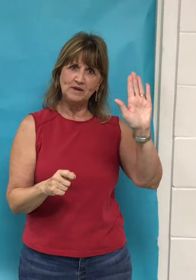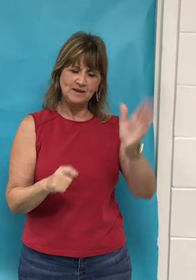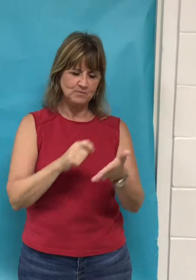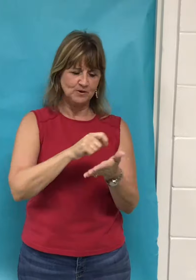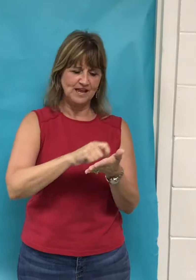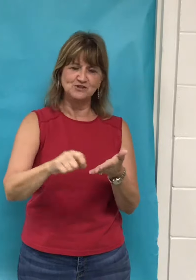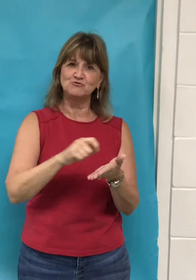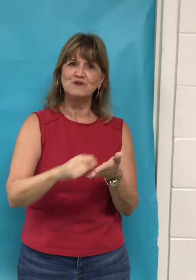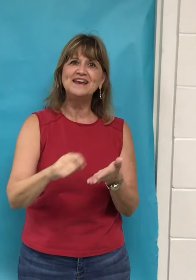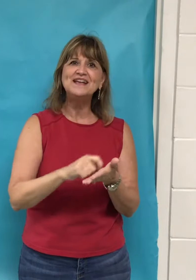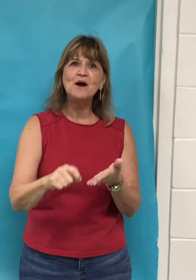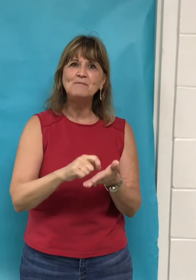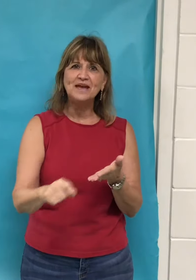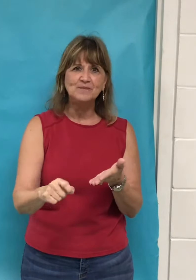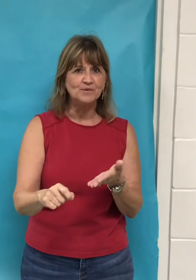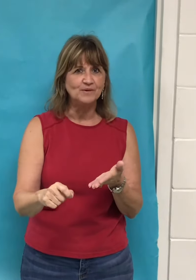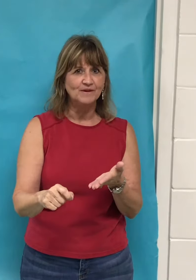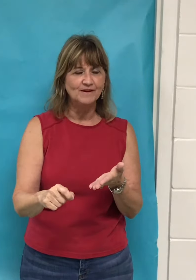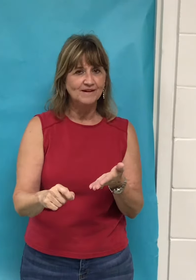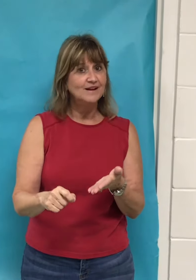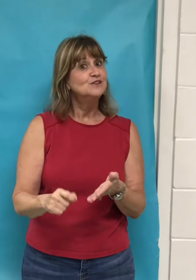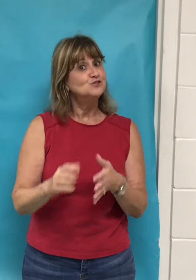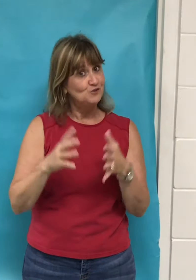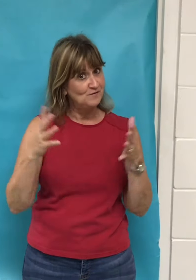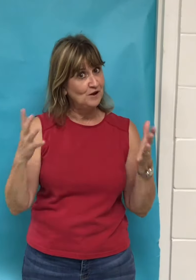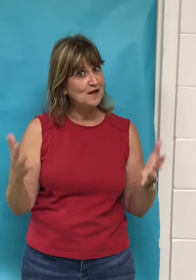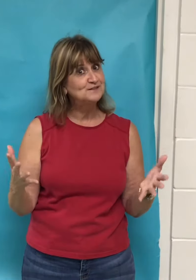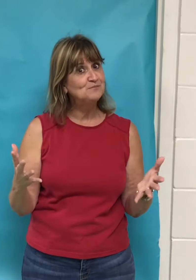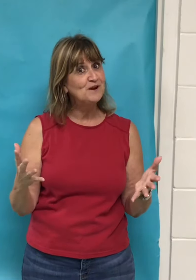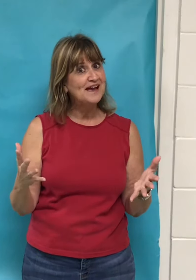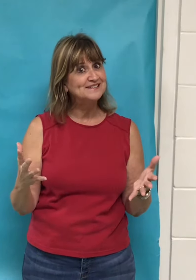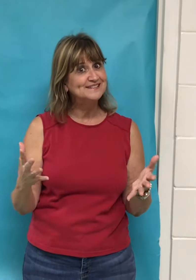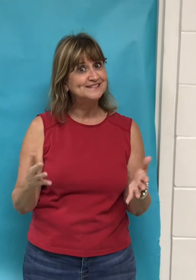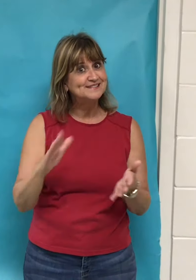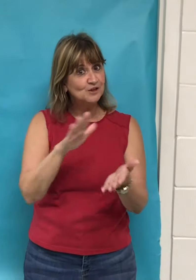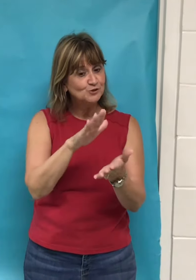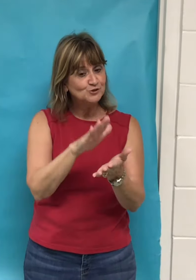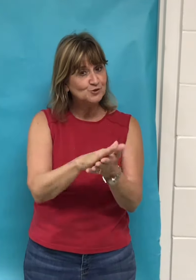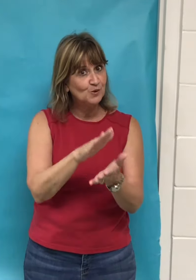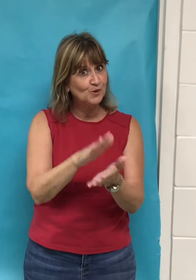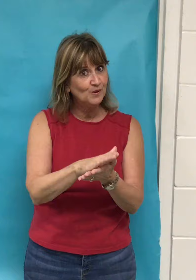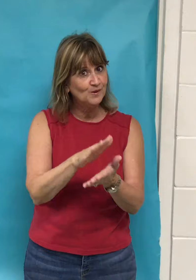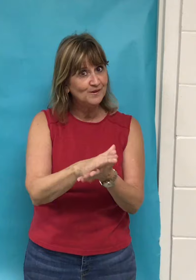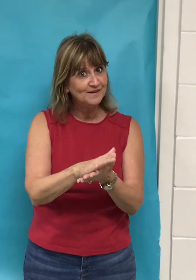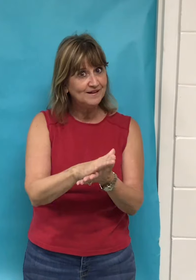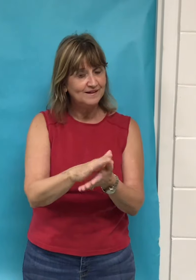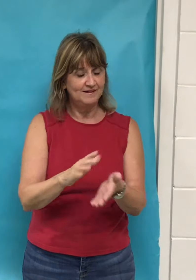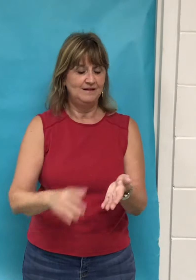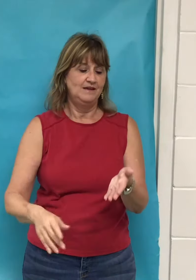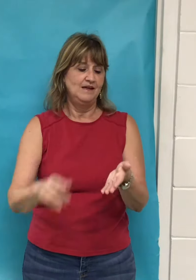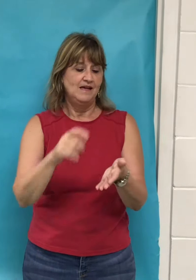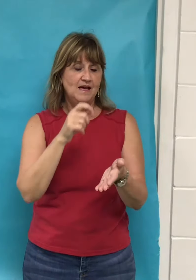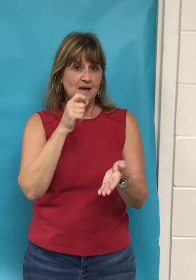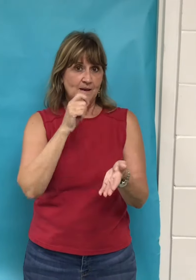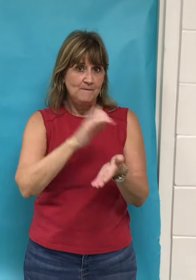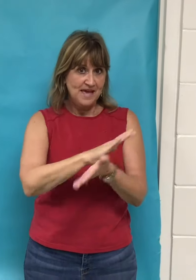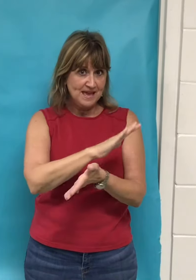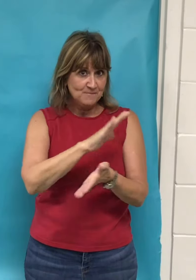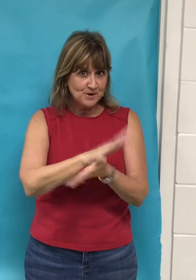paper and you're writing on paper. So, you have a lot to practice. School. Paper.